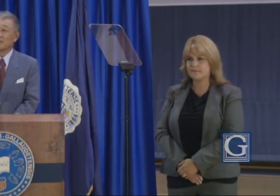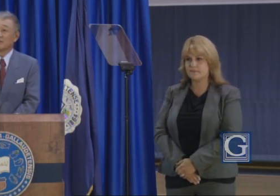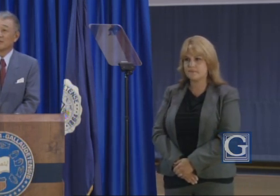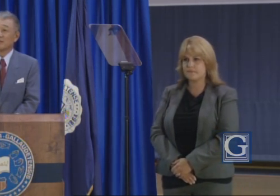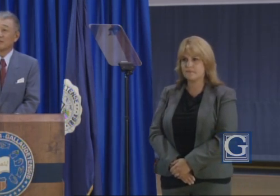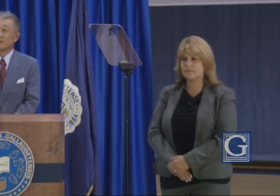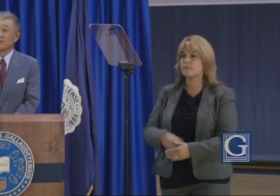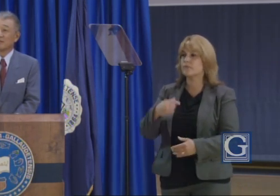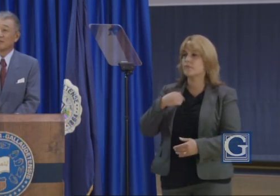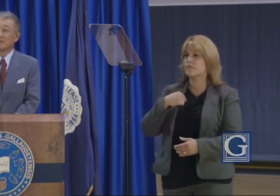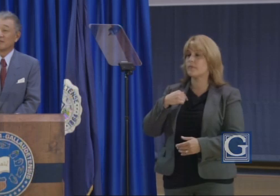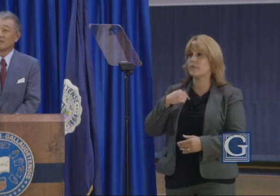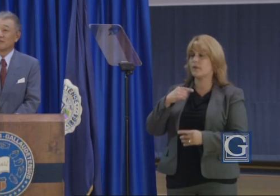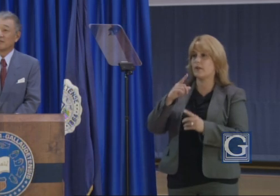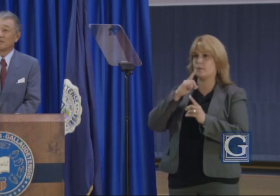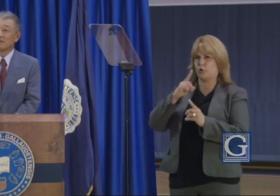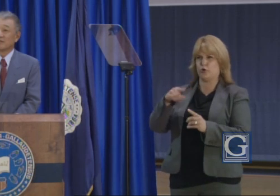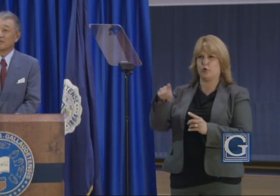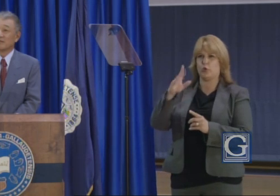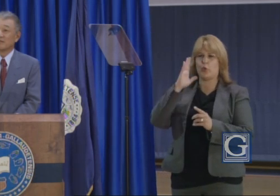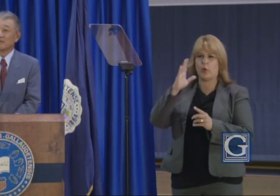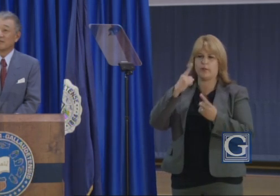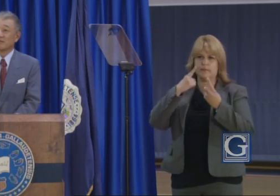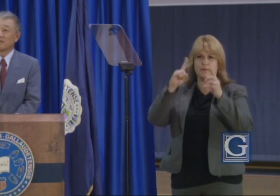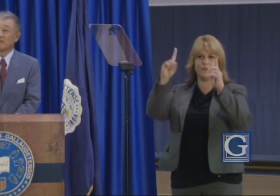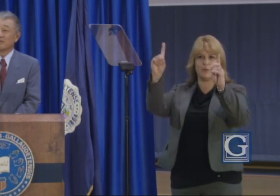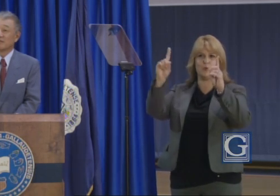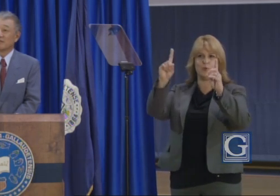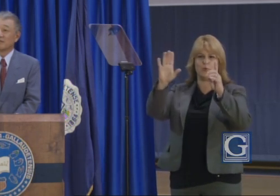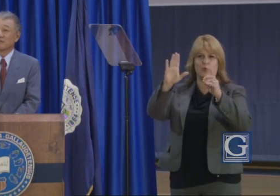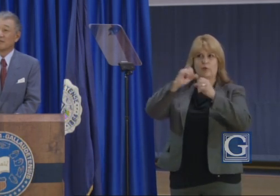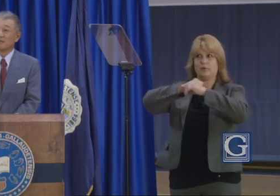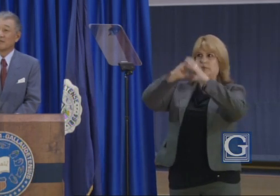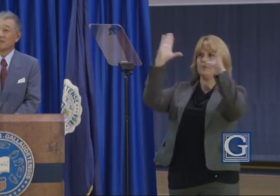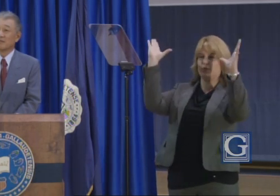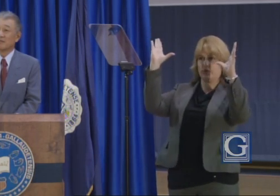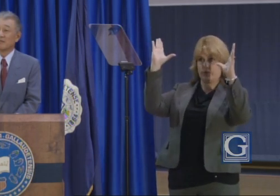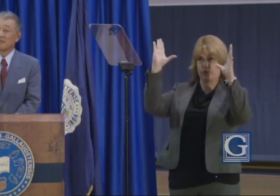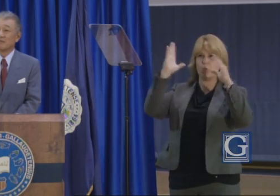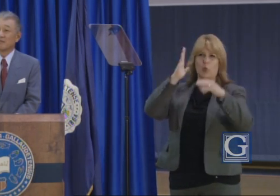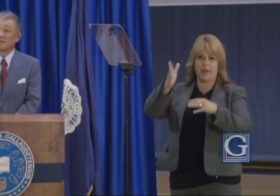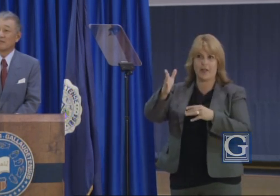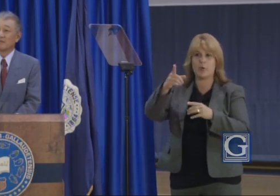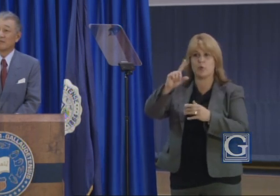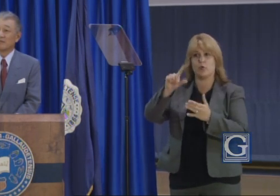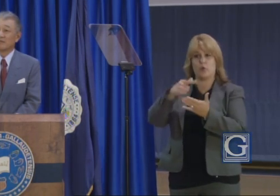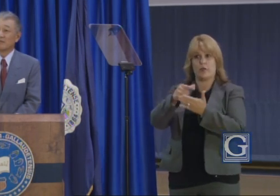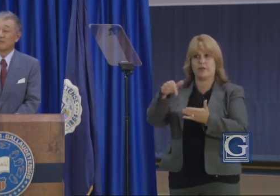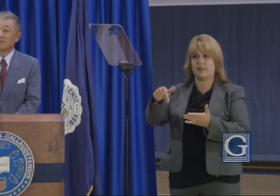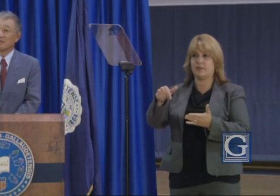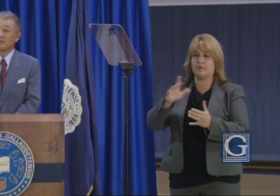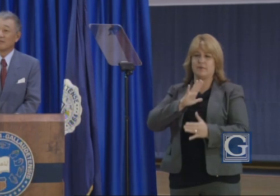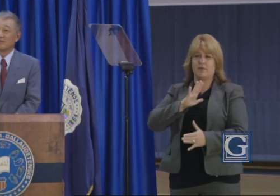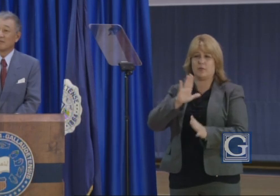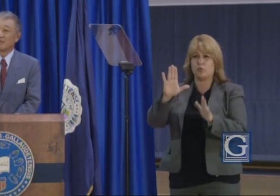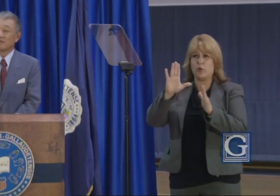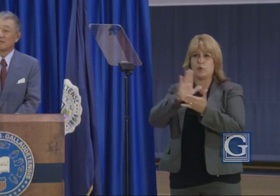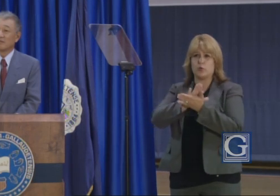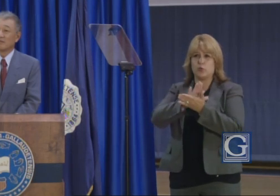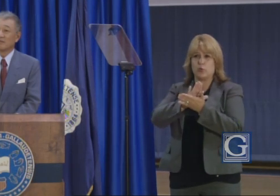I am sure you will accomplish your dreams. And when you graduate from this fine school, please do not forget about Gallaudet.